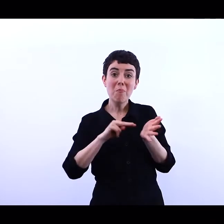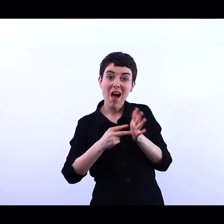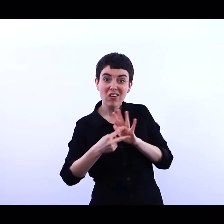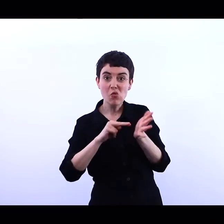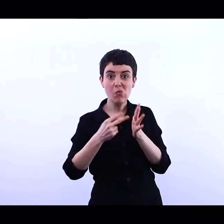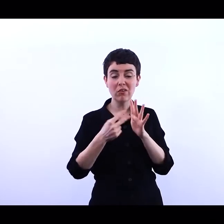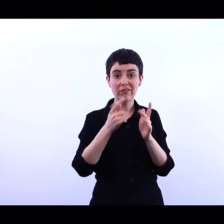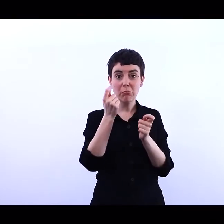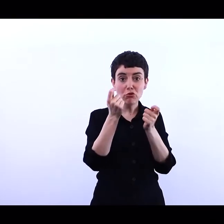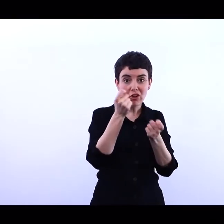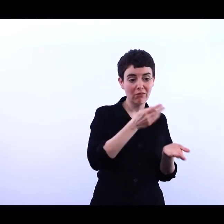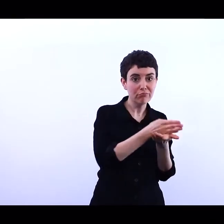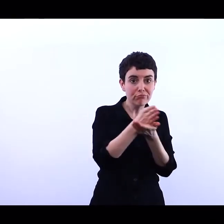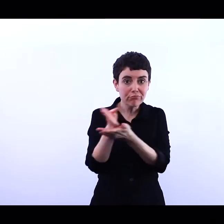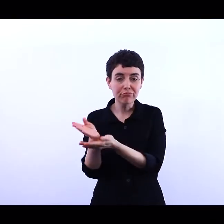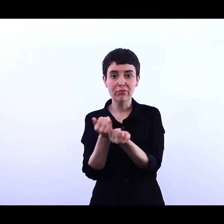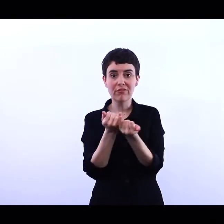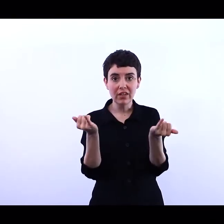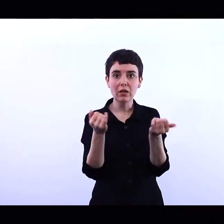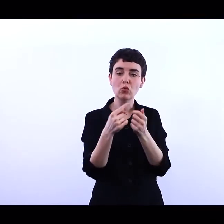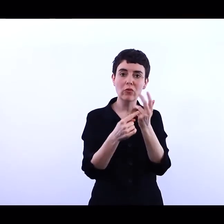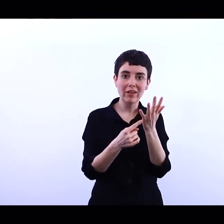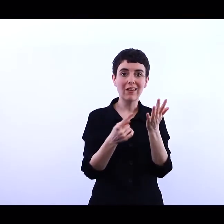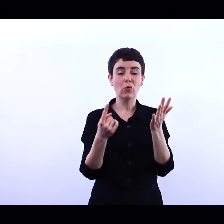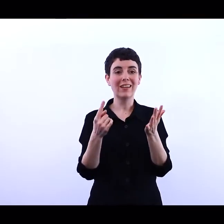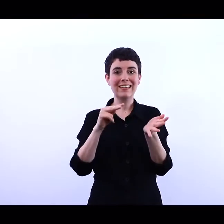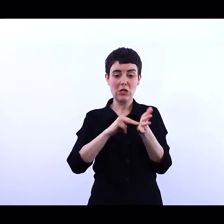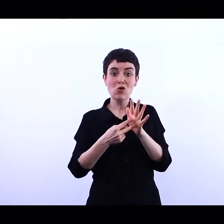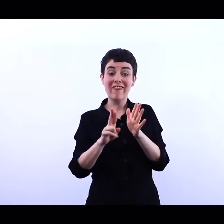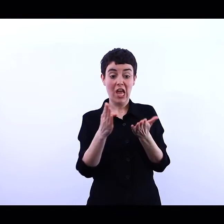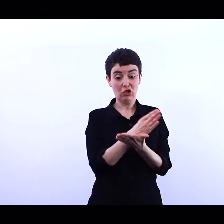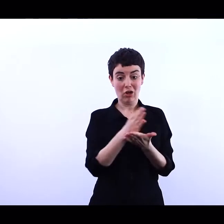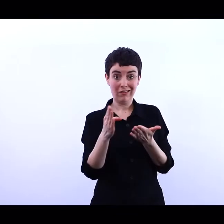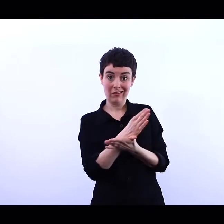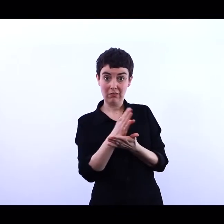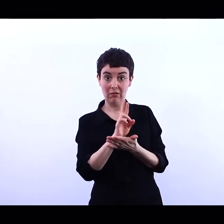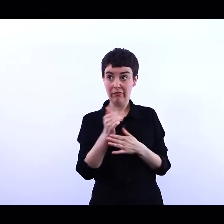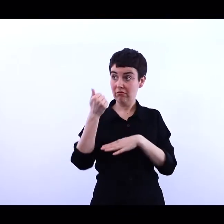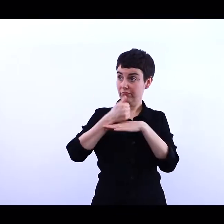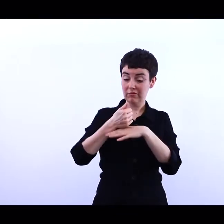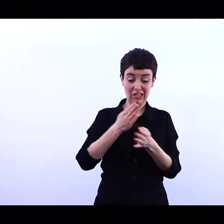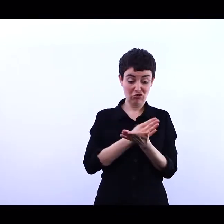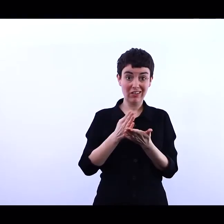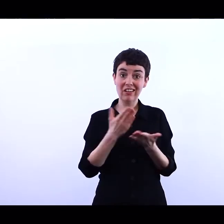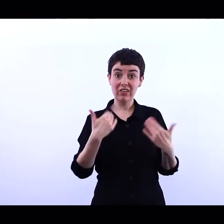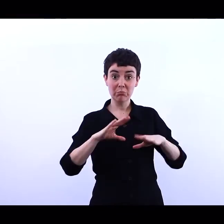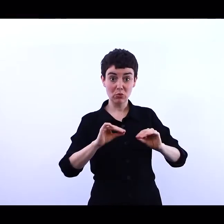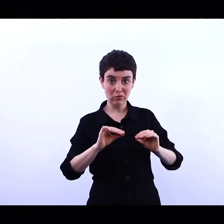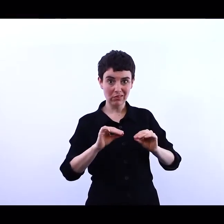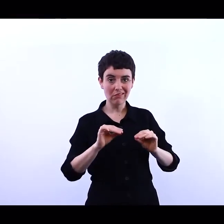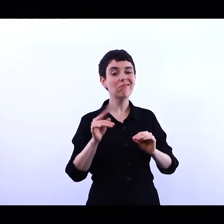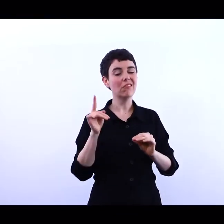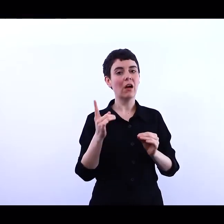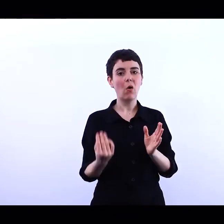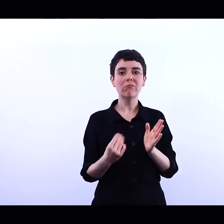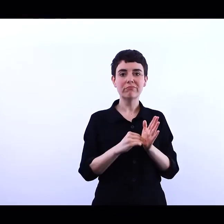person participates in, and the technology decision-making and leadership they're responsible for. When you include specific